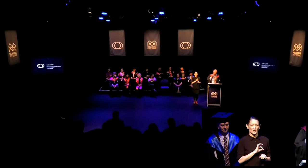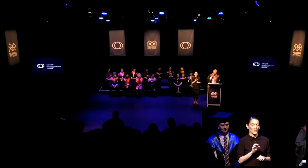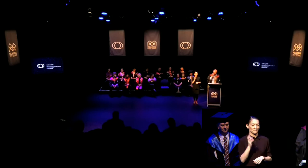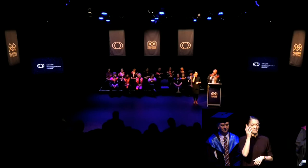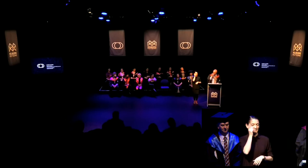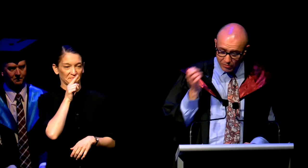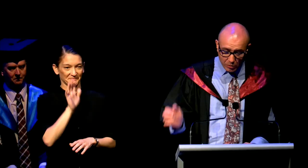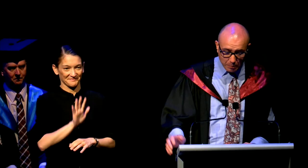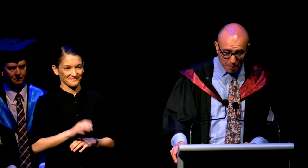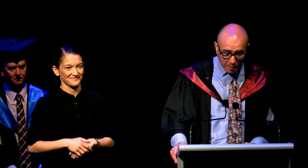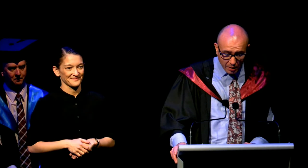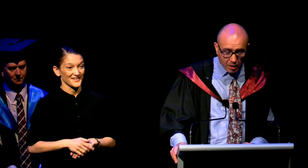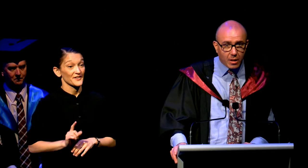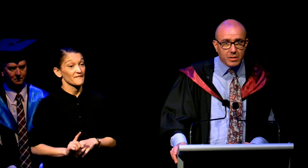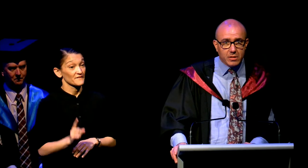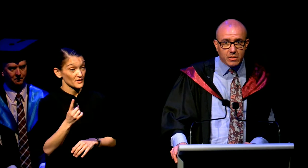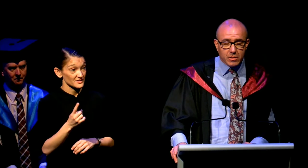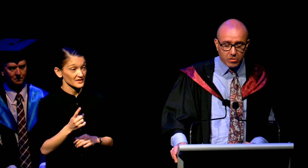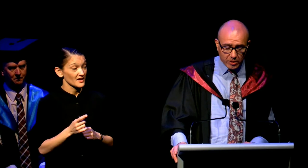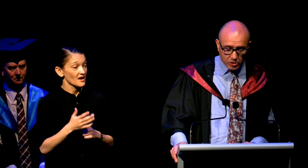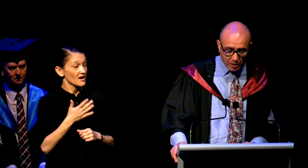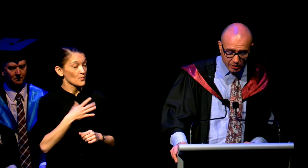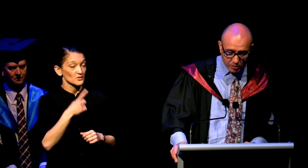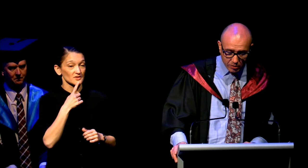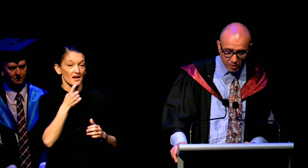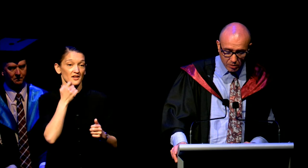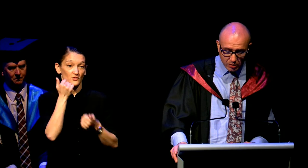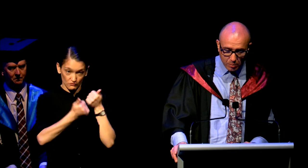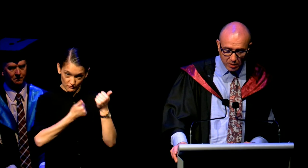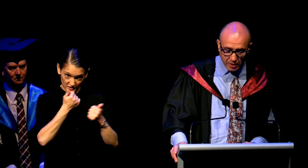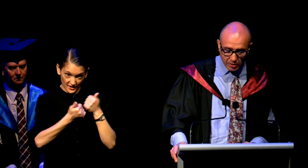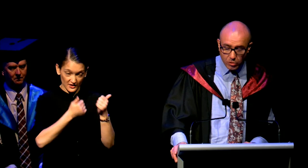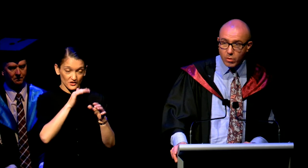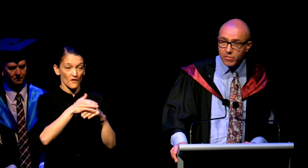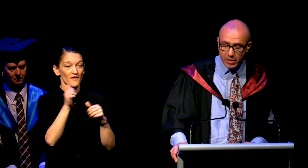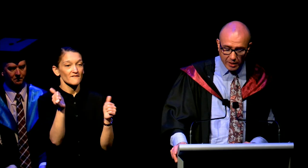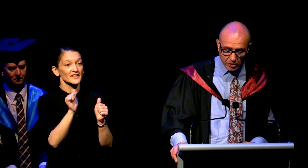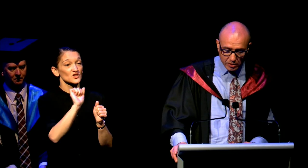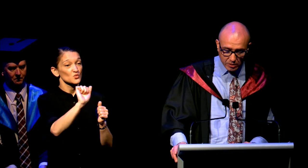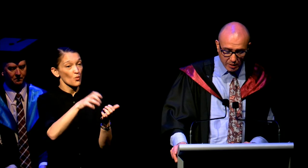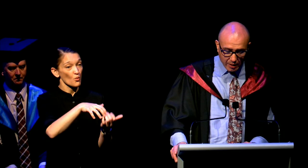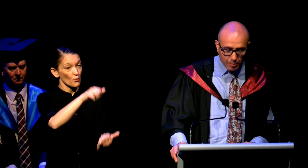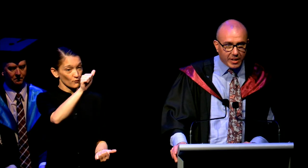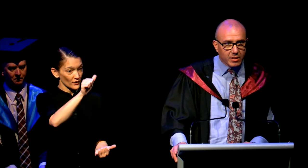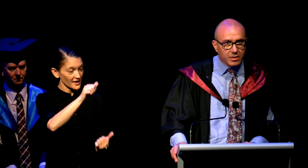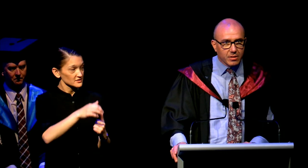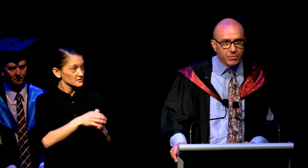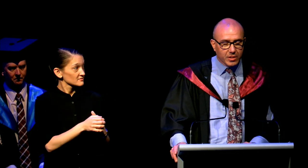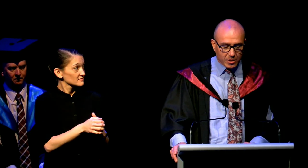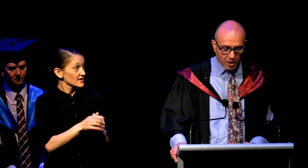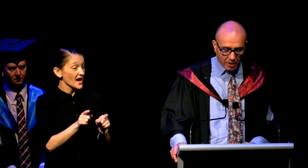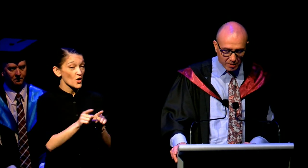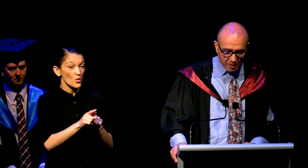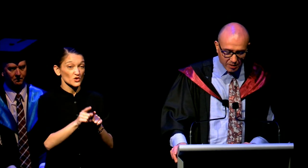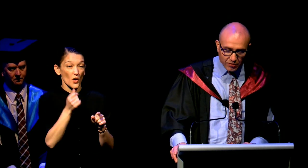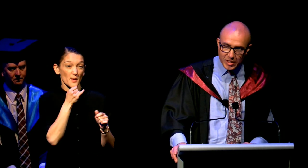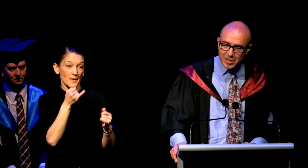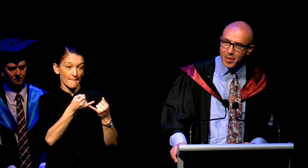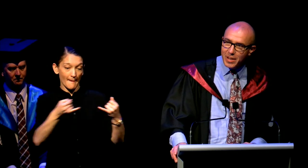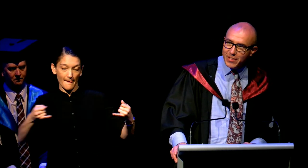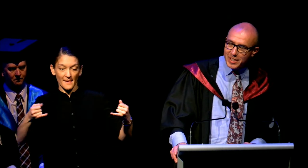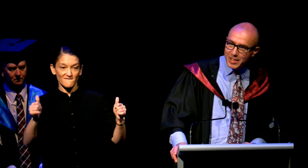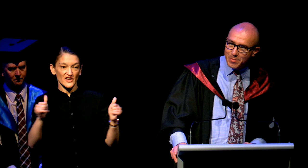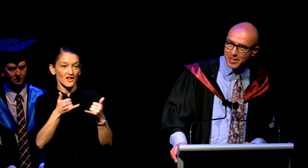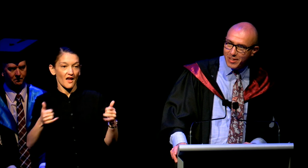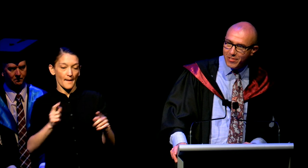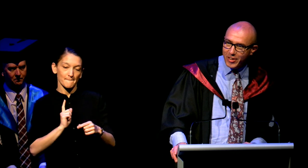can. First of all, I'd like to congratulate you on completing your qualification and making it to the finish line. The finish